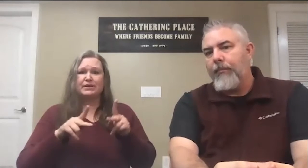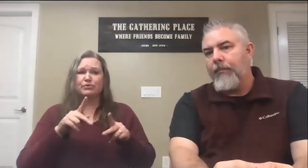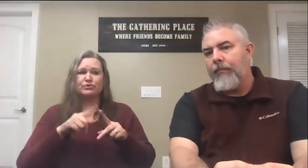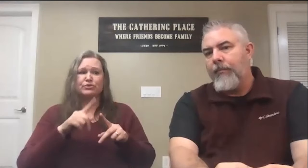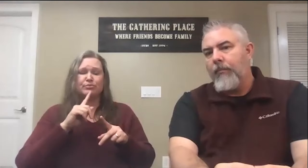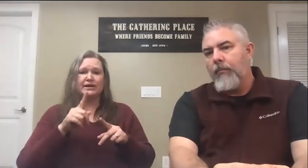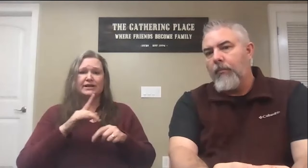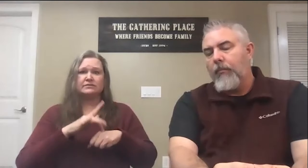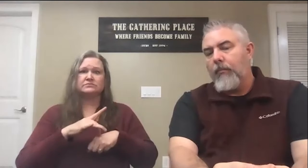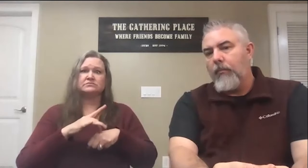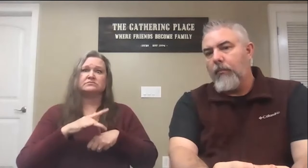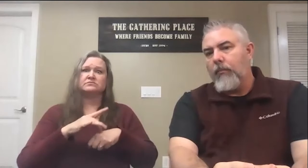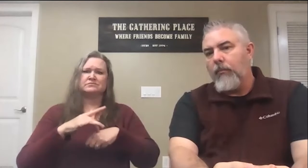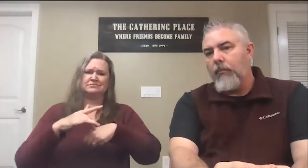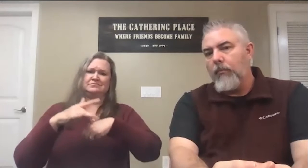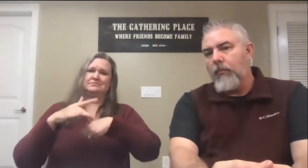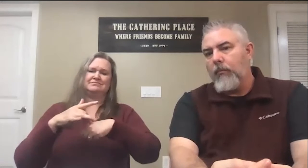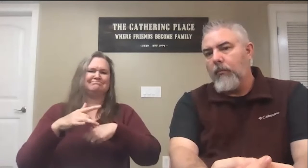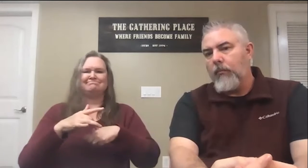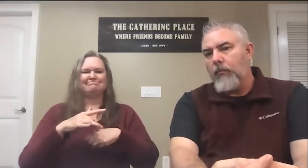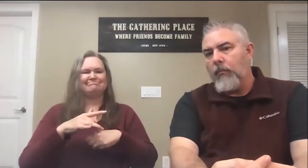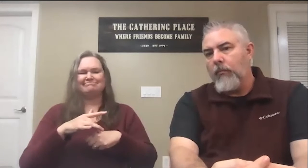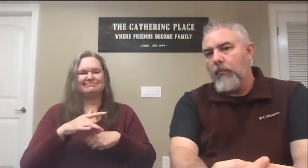Because if we were the type of people to obsess over it,